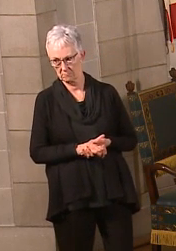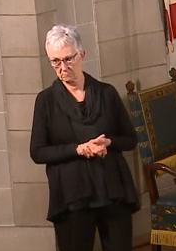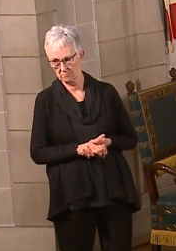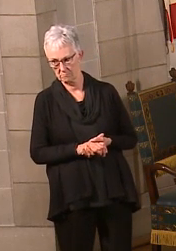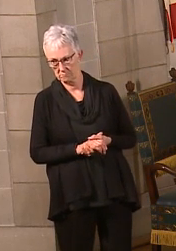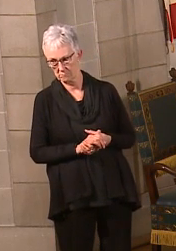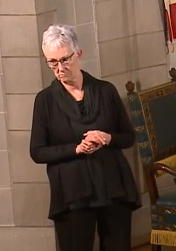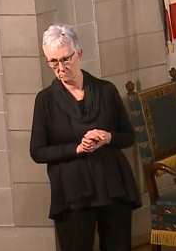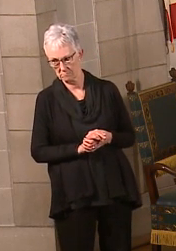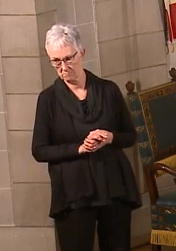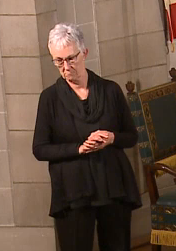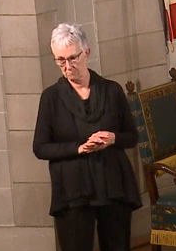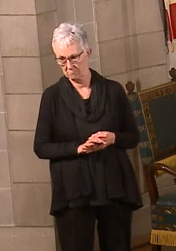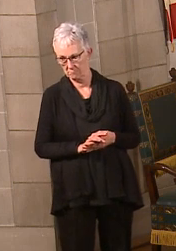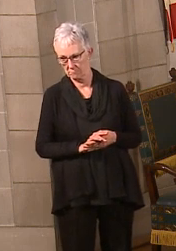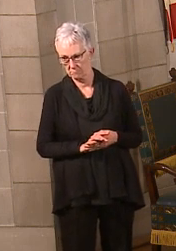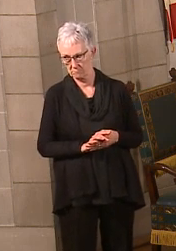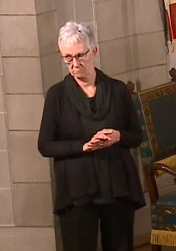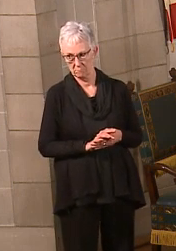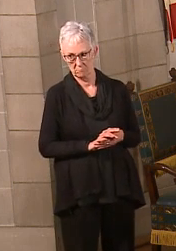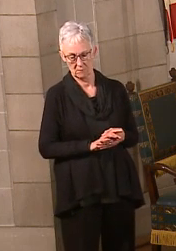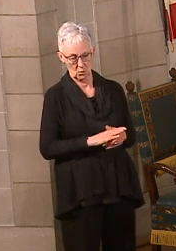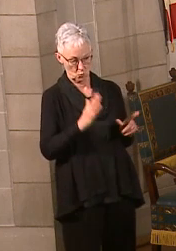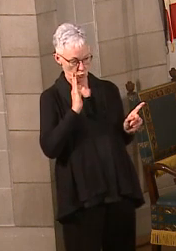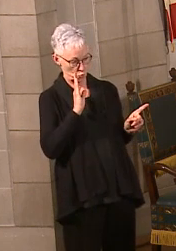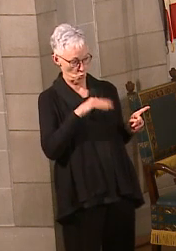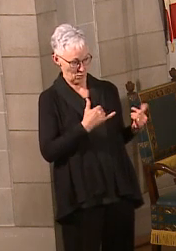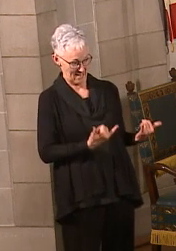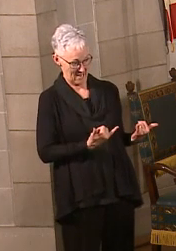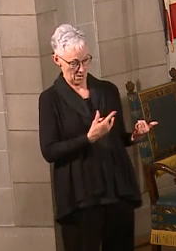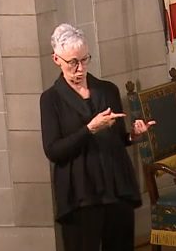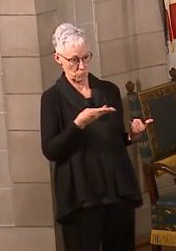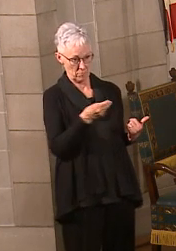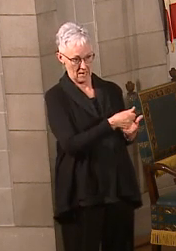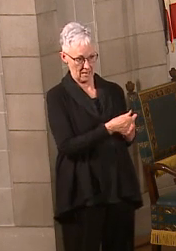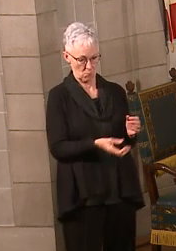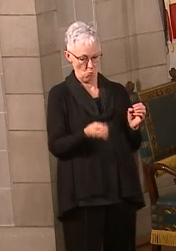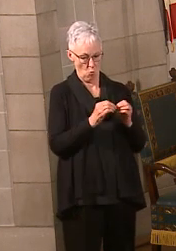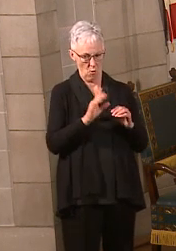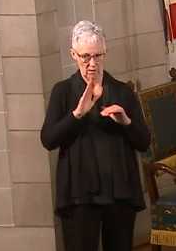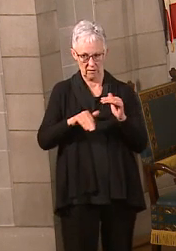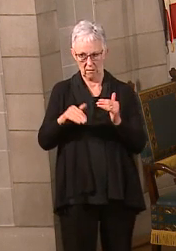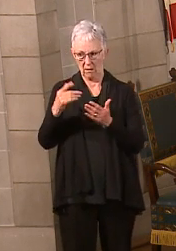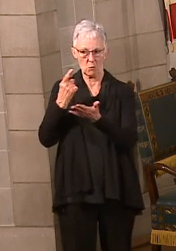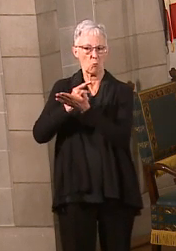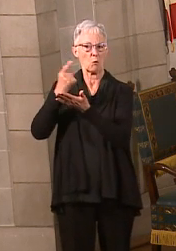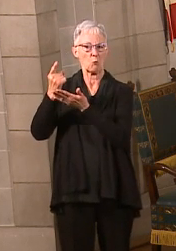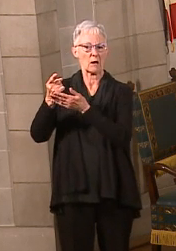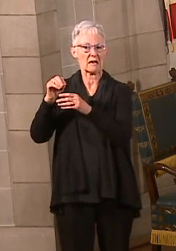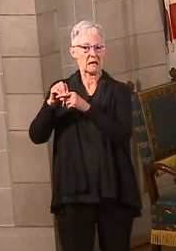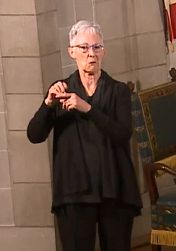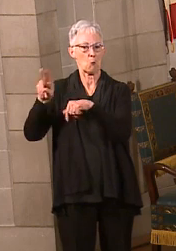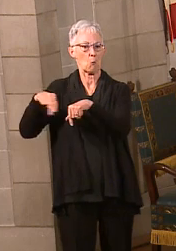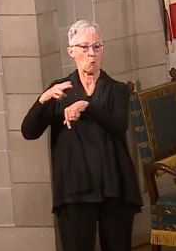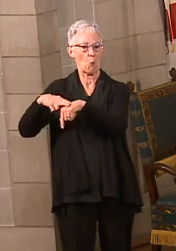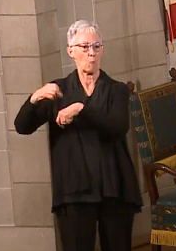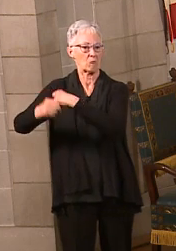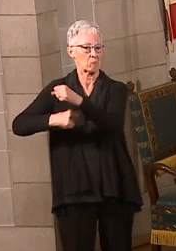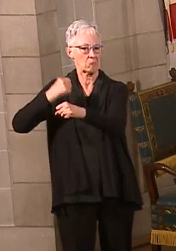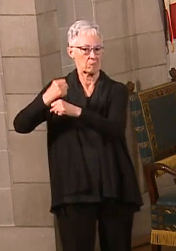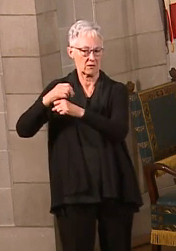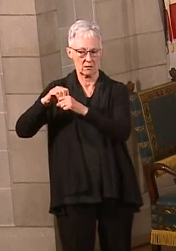are much higher than a week in January this year. Can you kind of estimate how much you would have seen in weeks prior and months prior